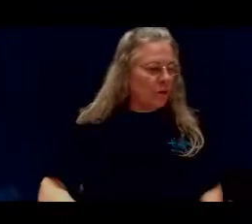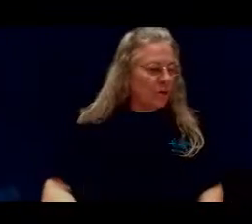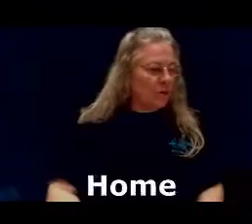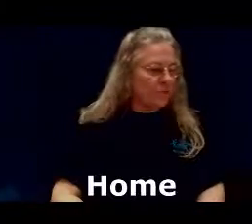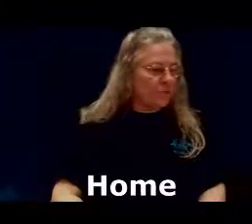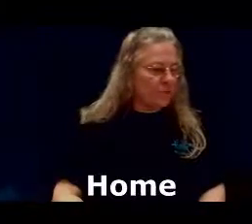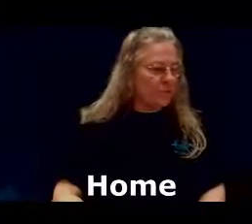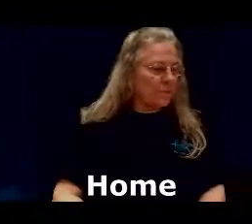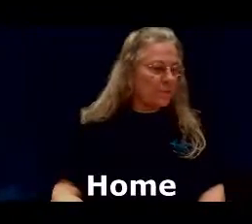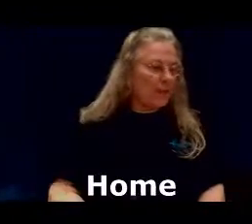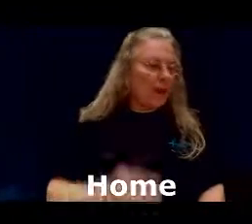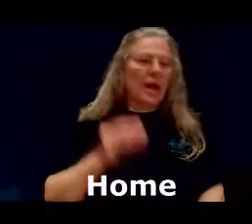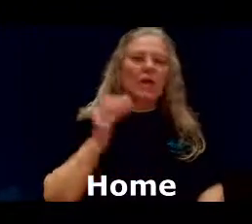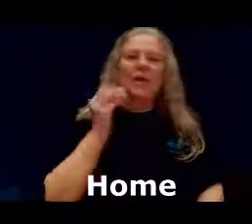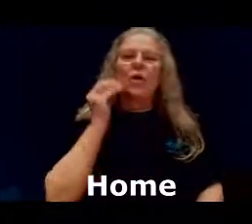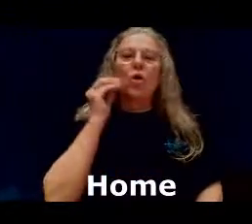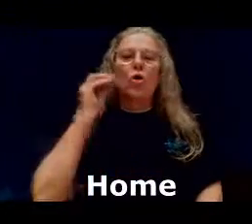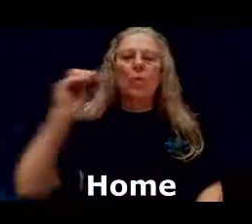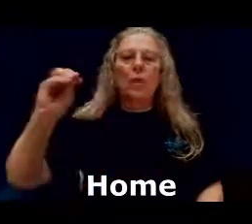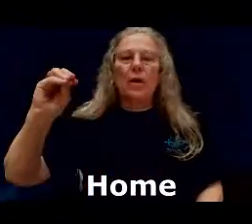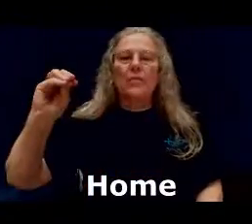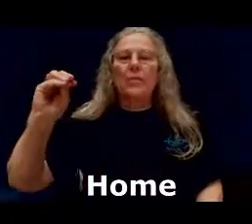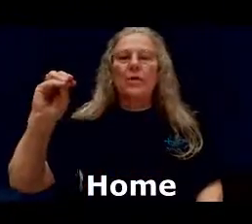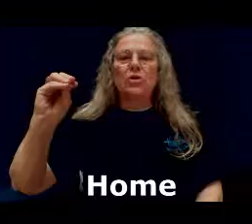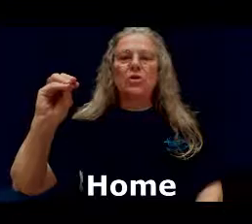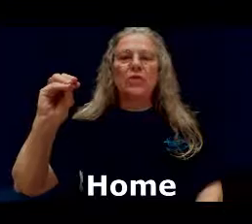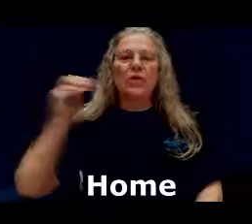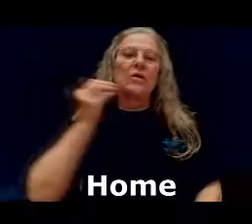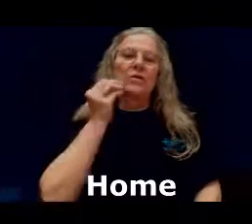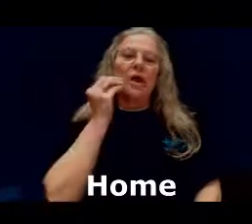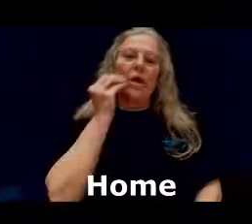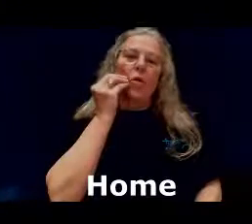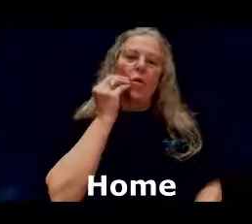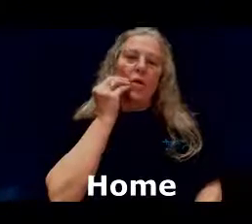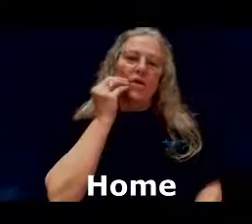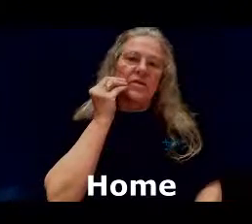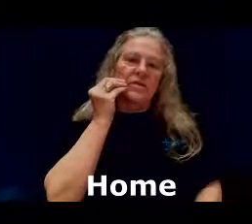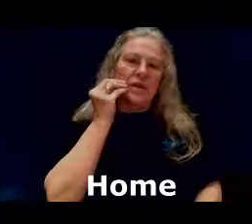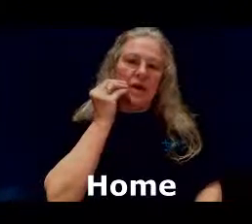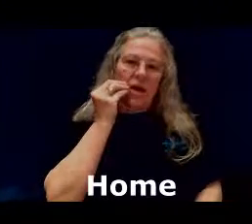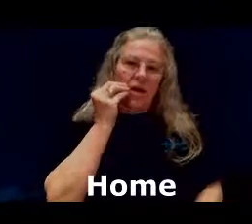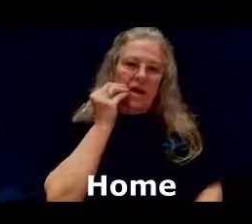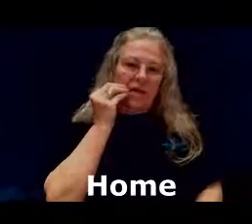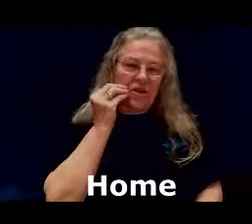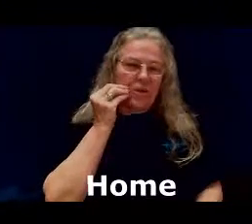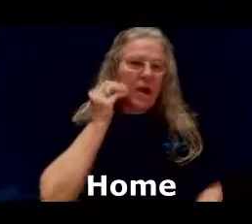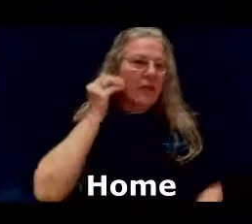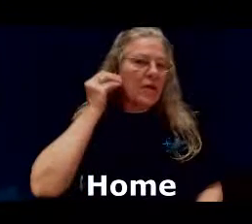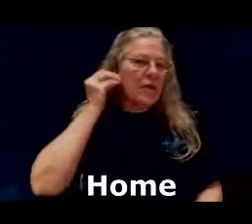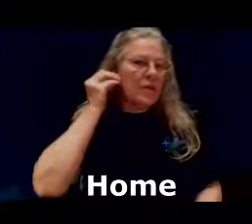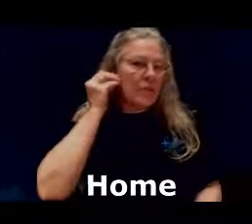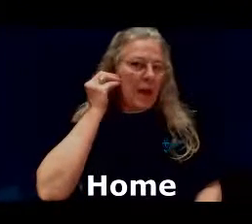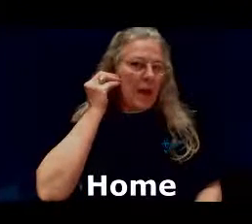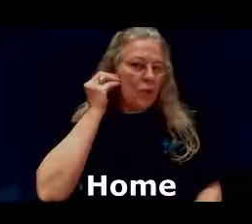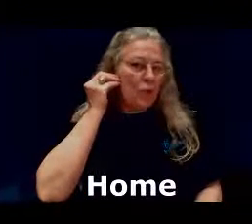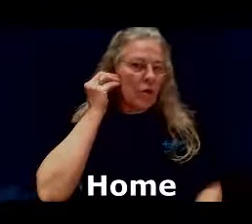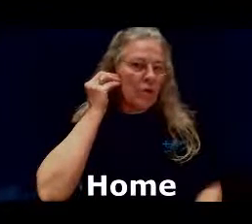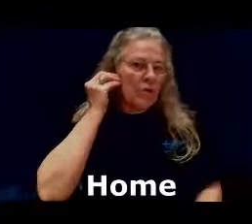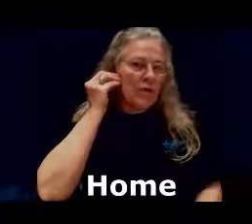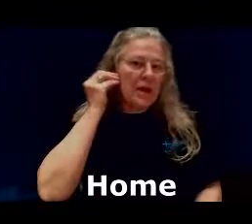person. And again, home, the pinched fingers, once at the edge of the mouth and then back toward the